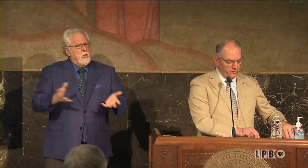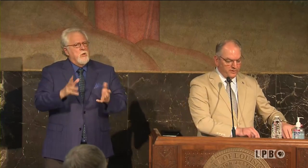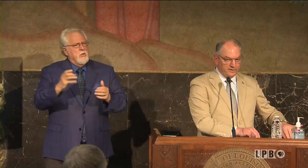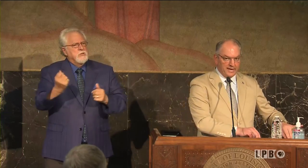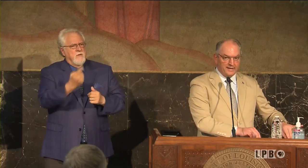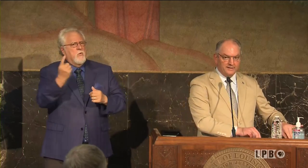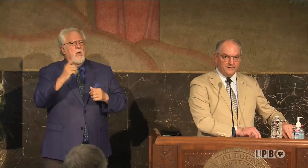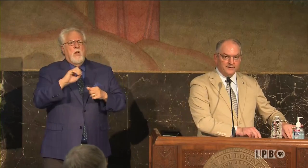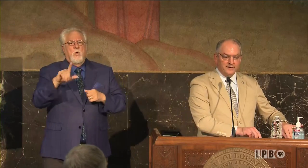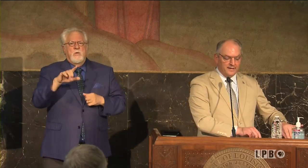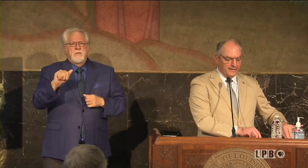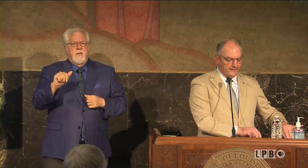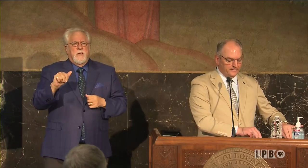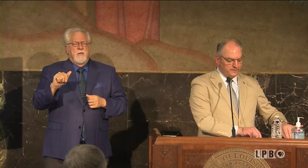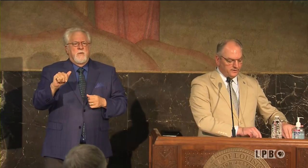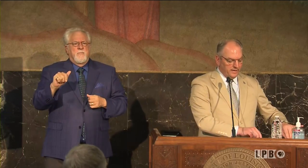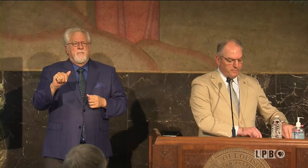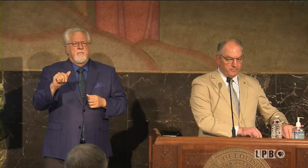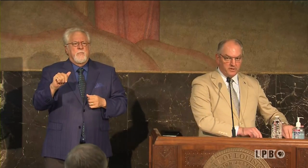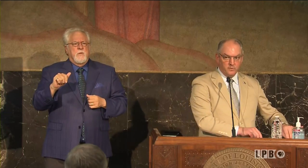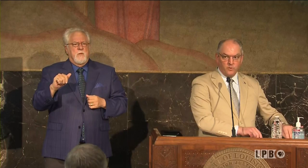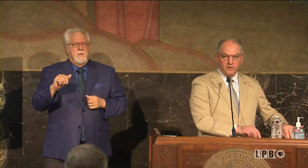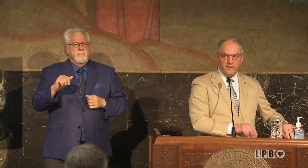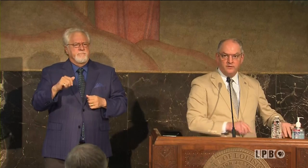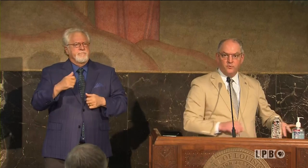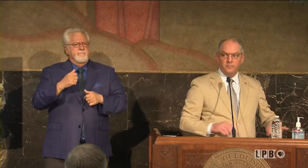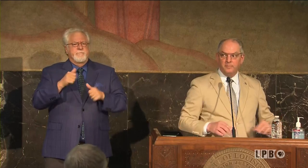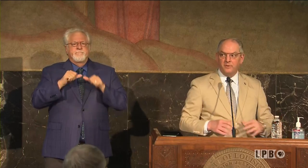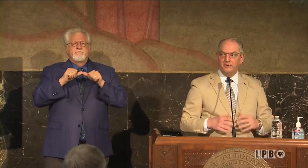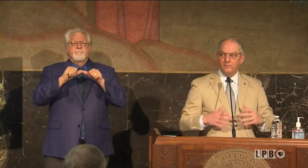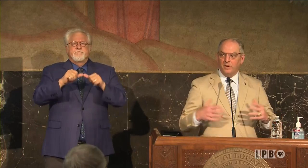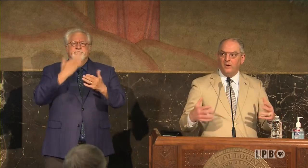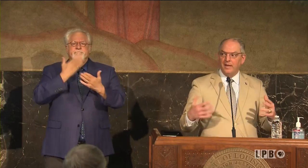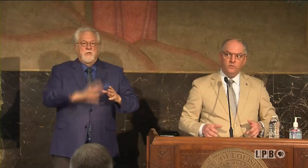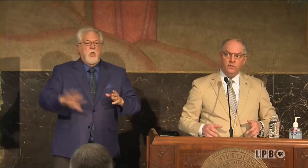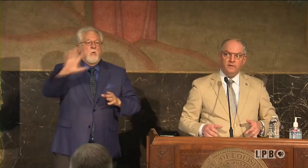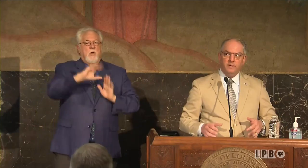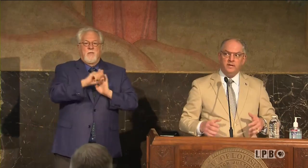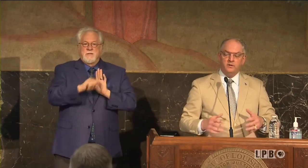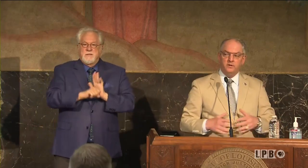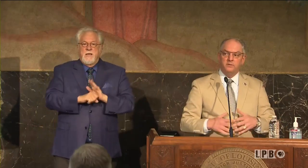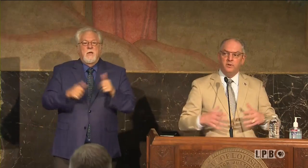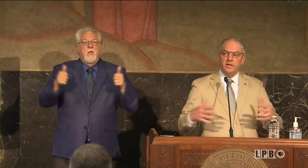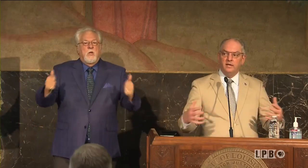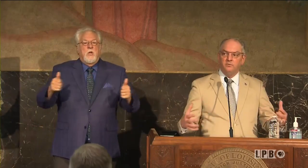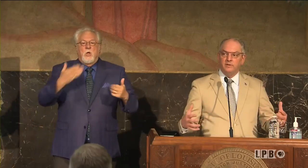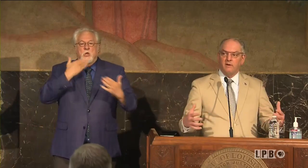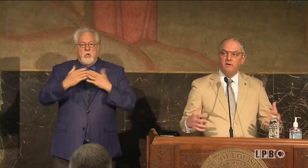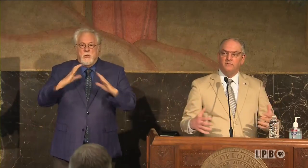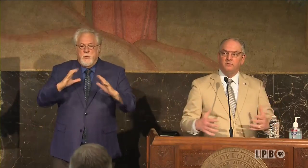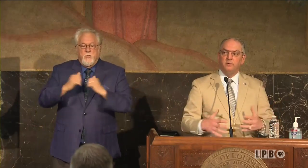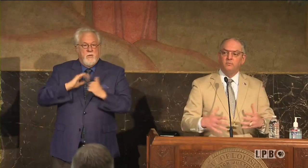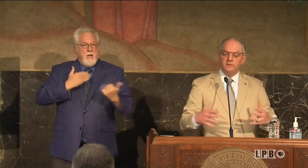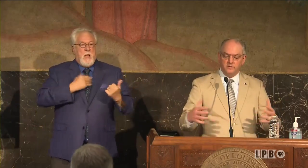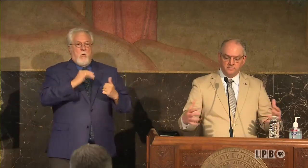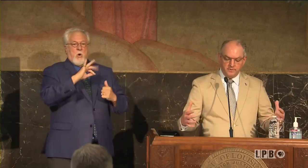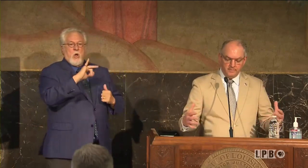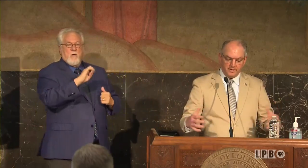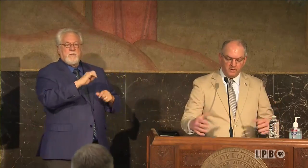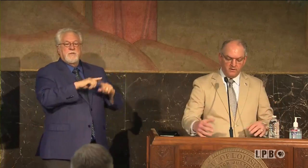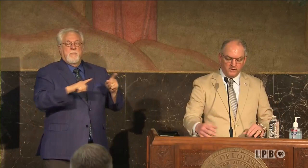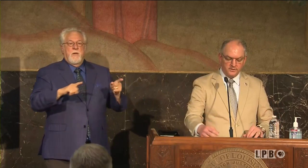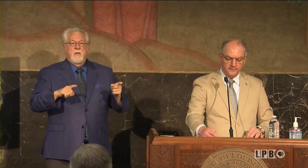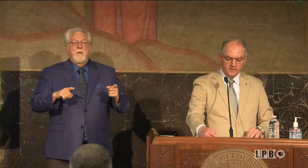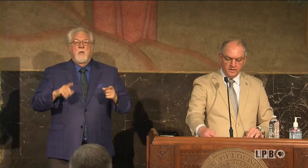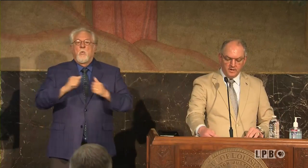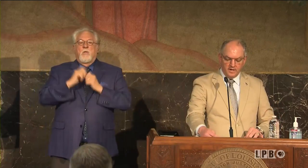everyone in Louisiana to keep up the good work, and to remember we all have been in good communication with our office, but with the public